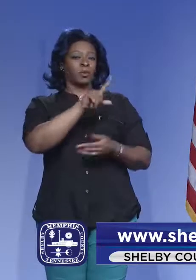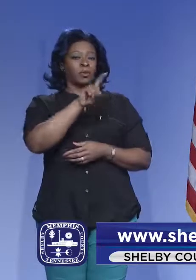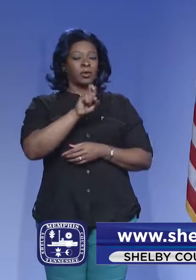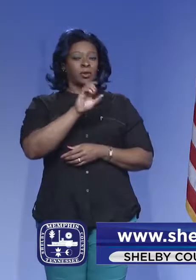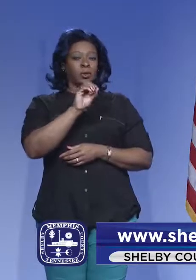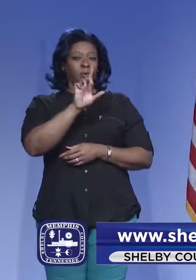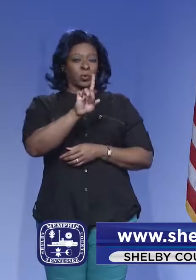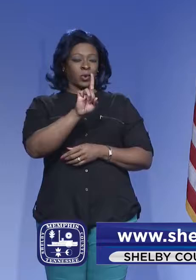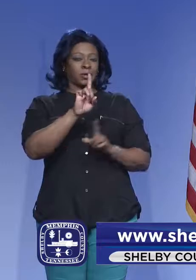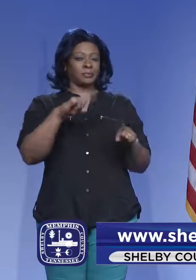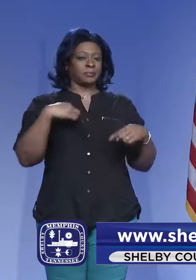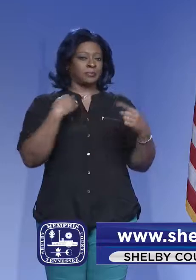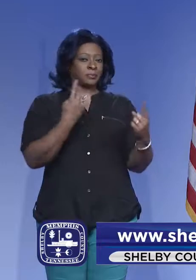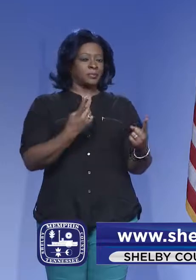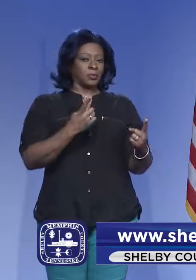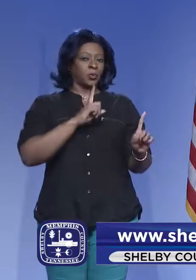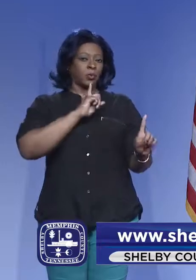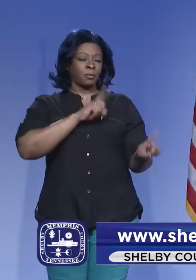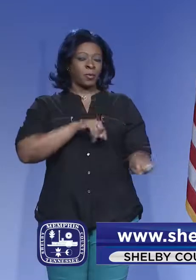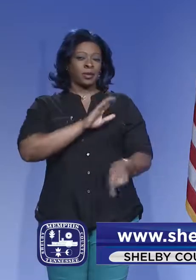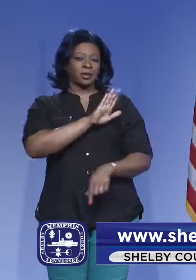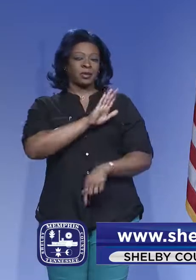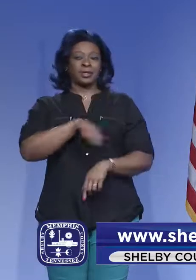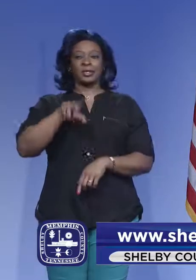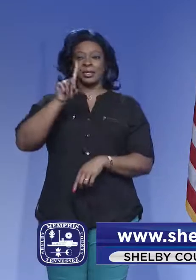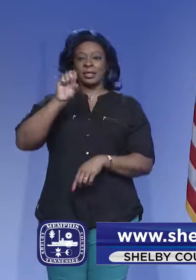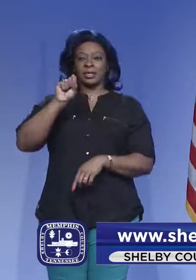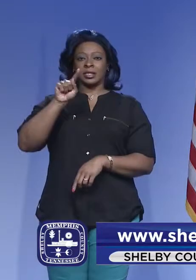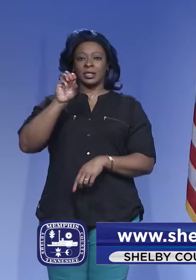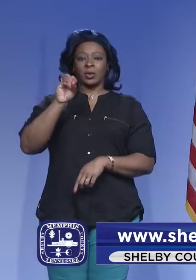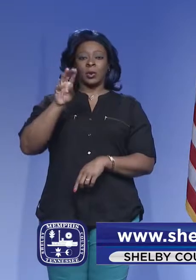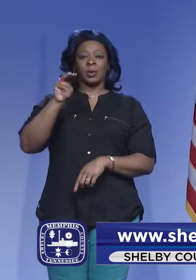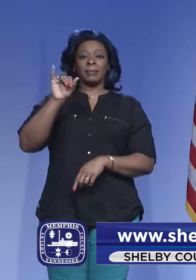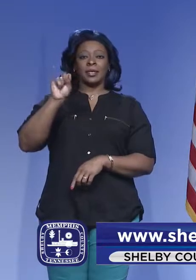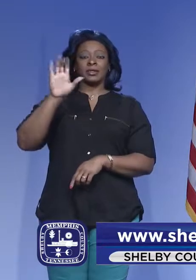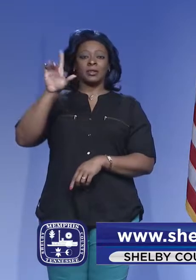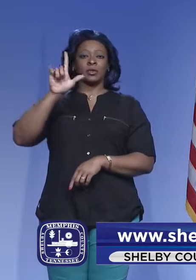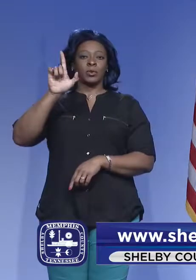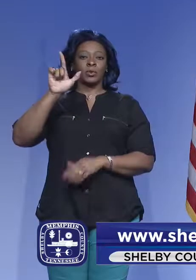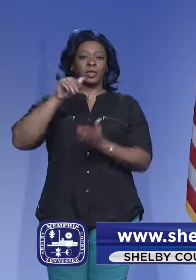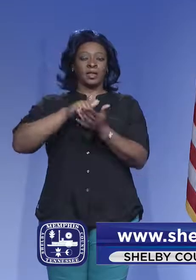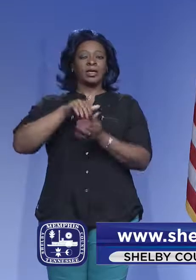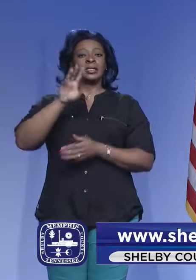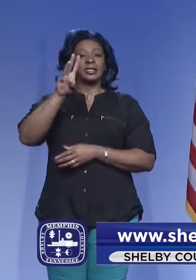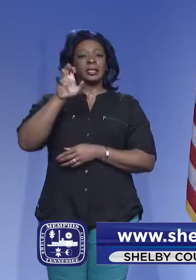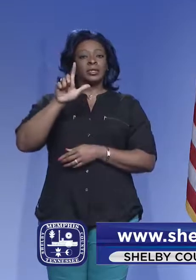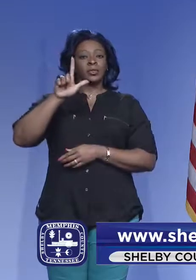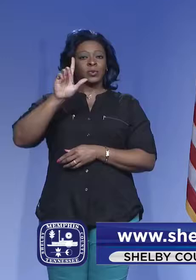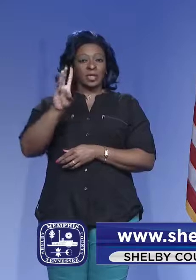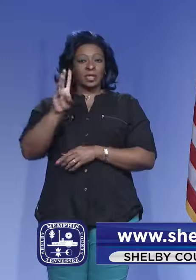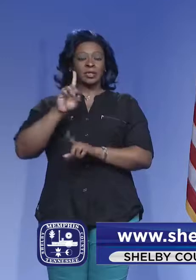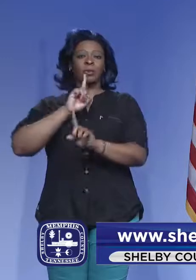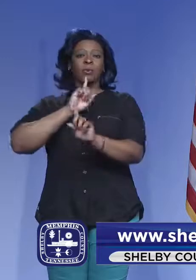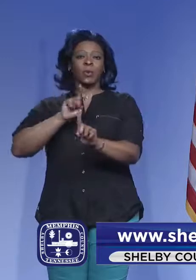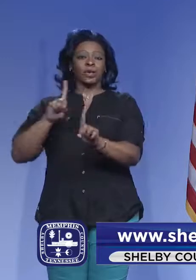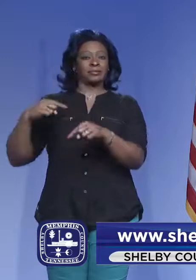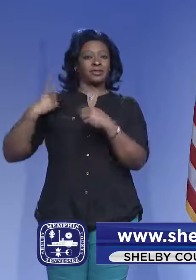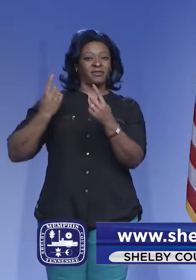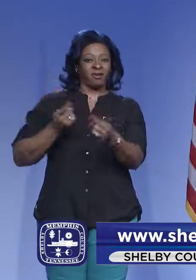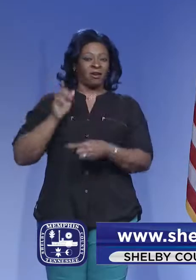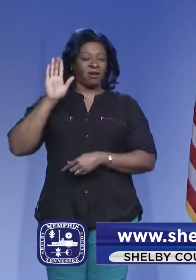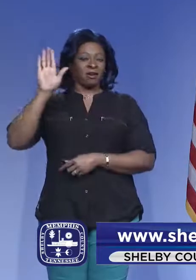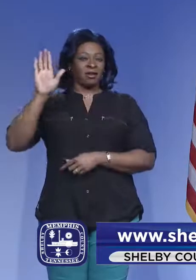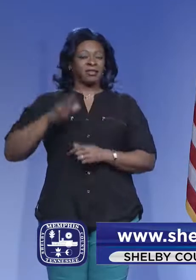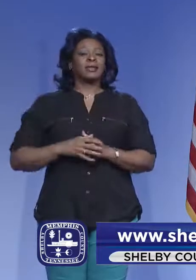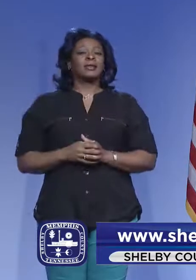5,101 cases have been reported. In DeSoto County in Mississippi, 21,626 cases have been reported so